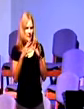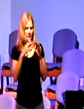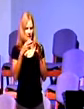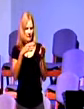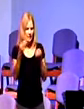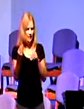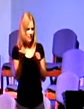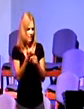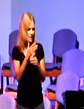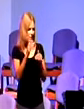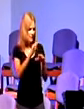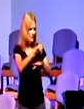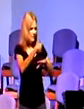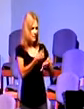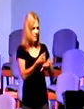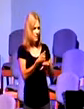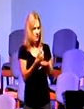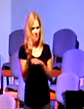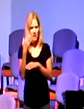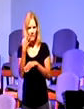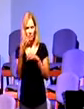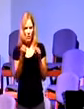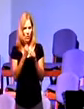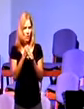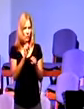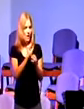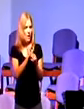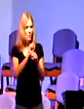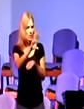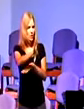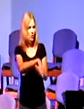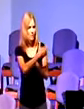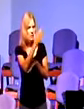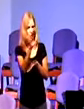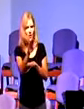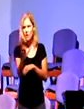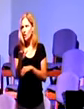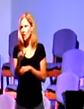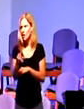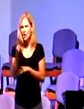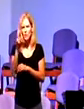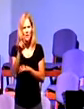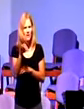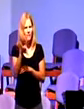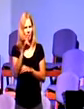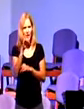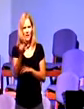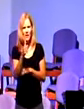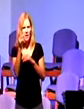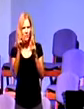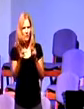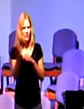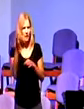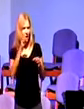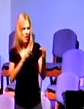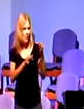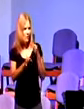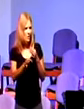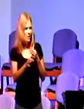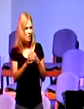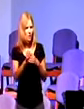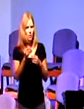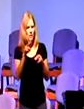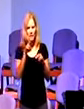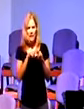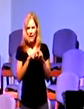that we had built there in the last 4 years with Operation Christmas Child. So I needed to find someone who was going to take over. And so I